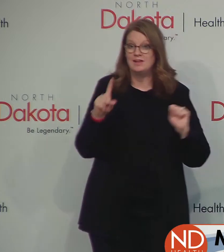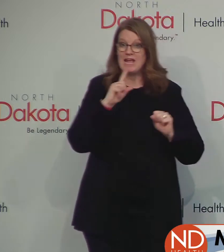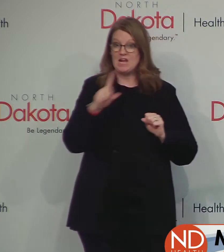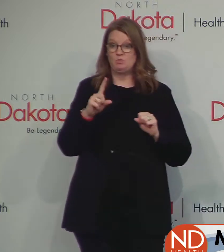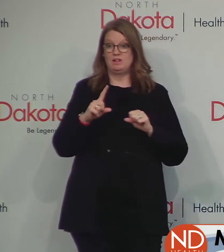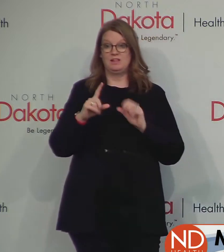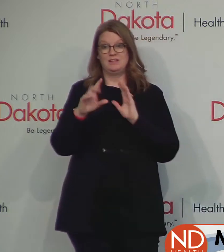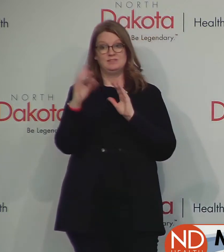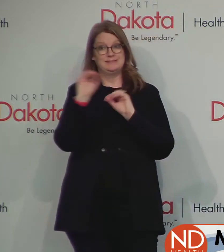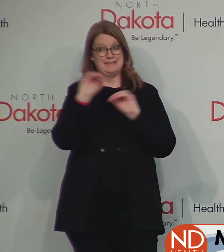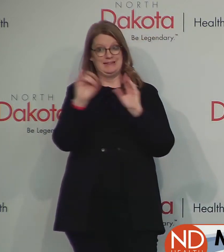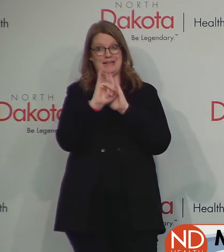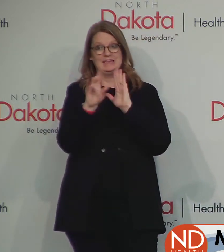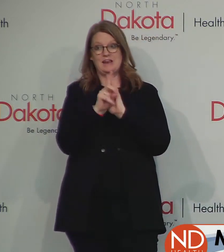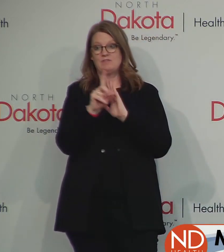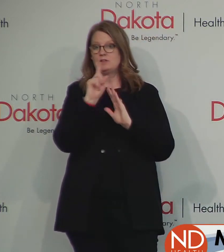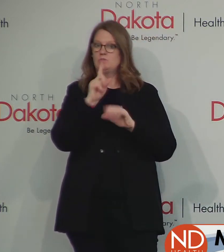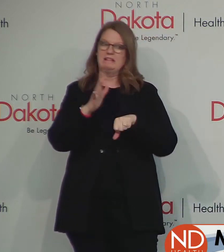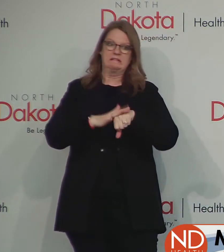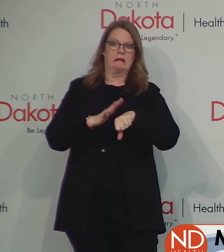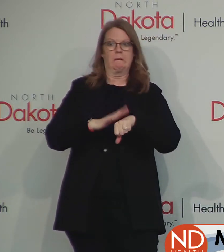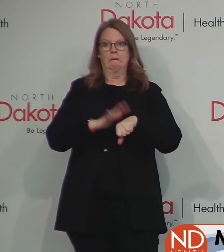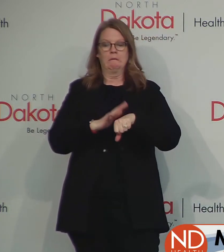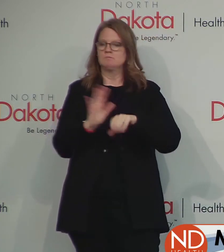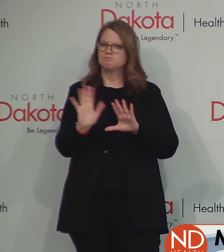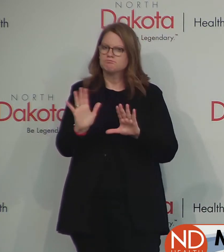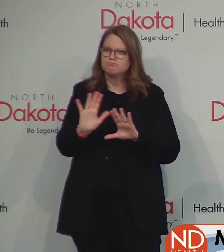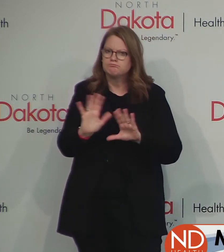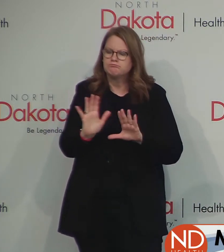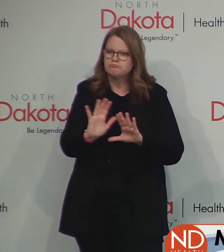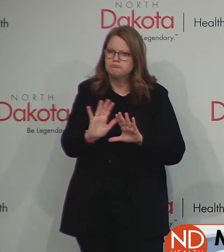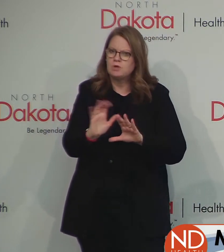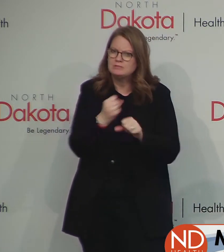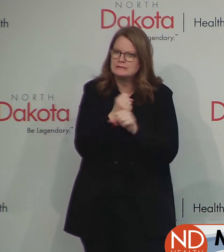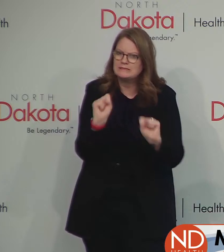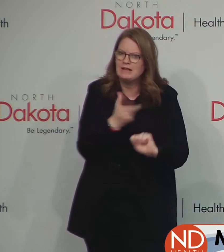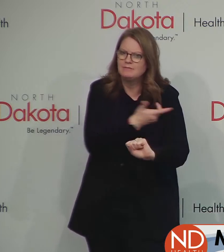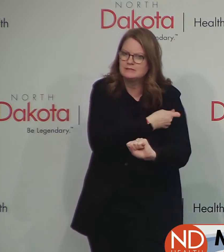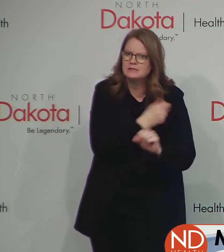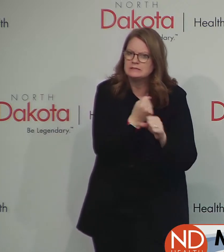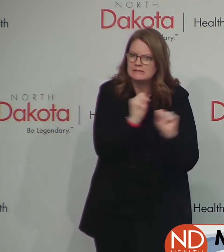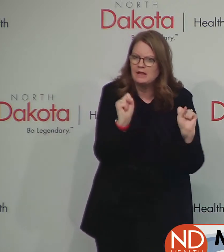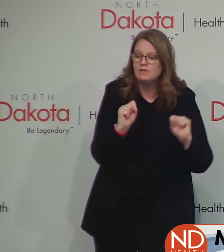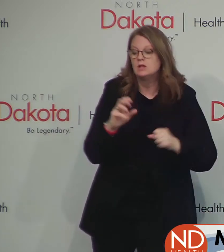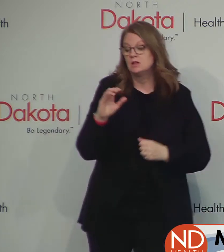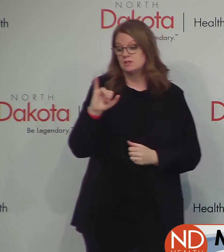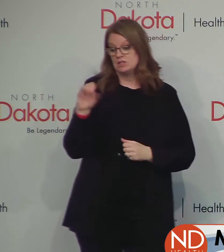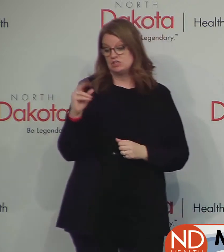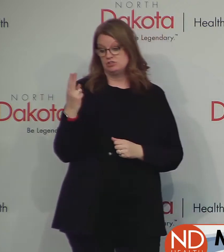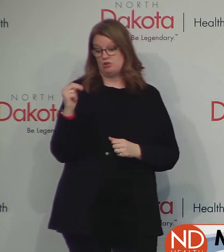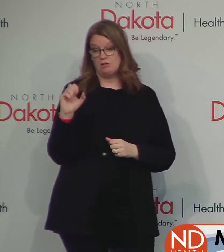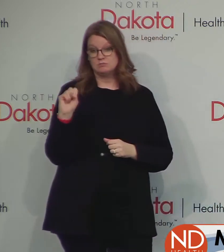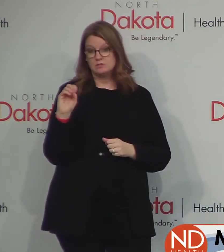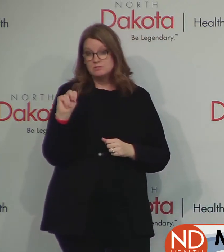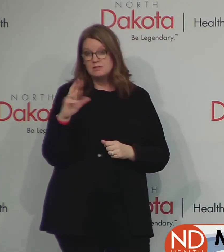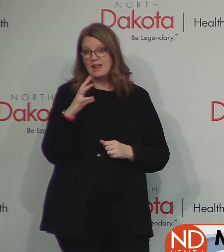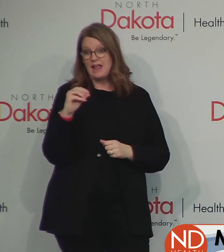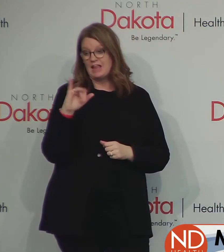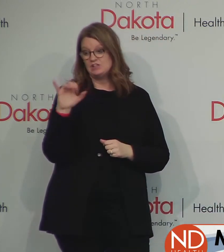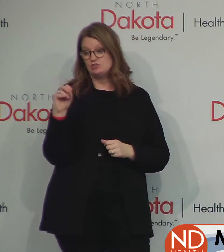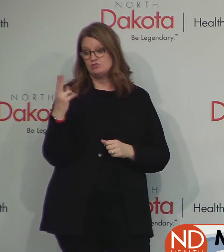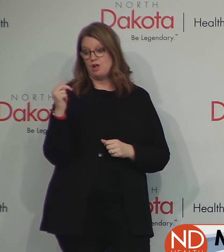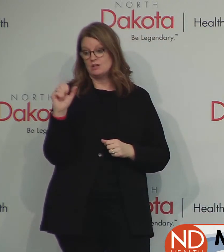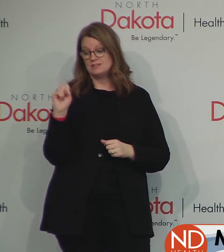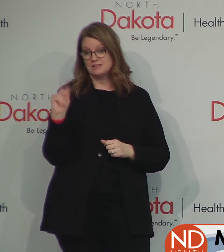signals identified. I also wanted to talk about the Johnson & Johnson vaccine, which you may also hear as